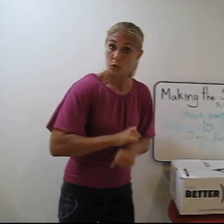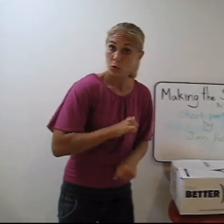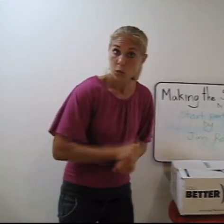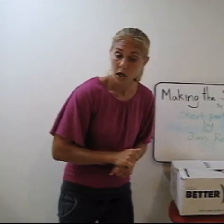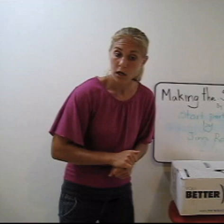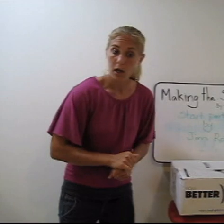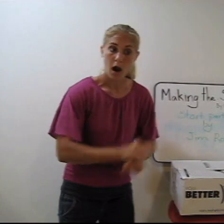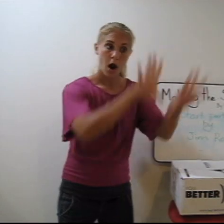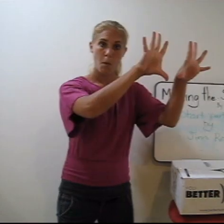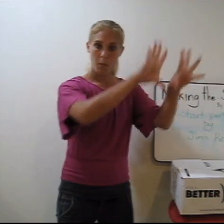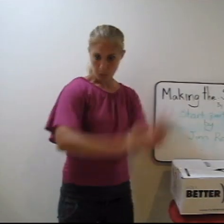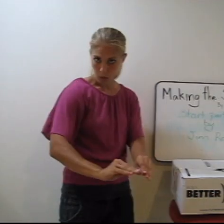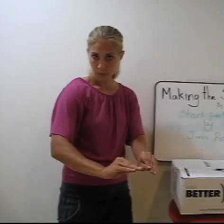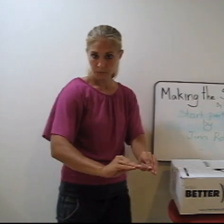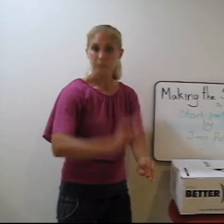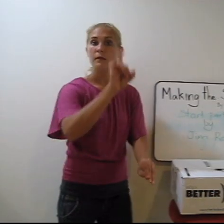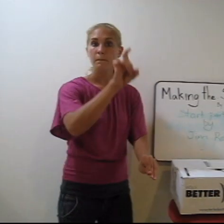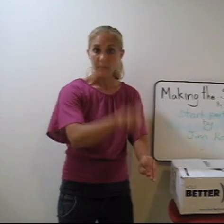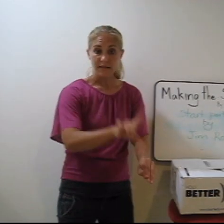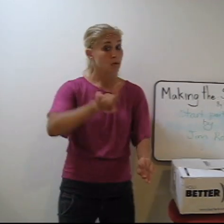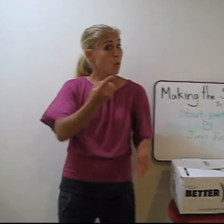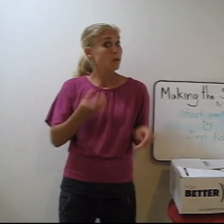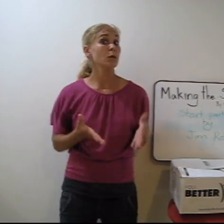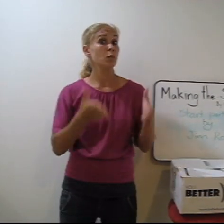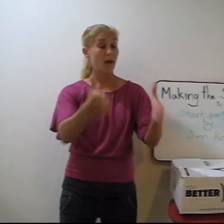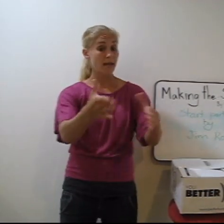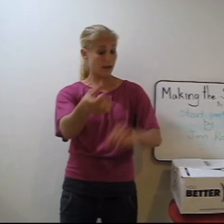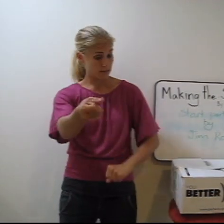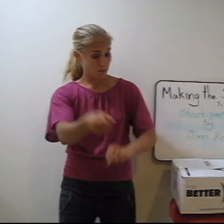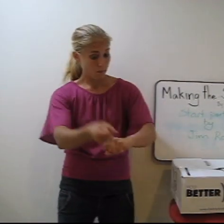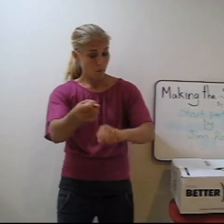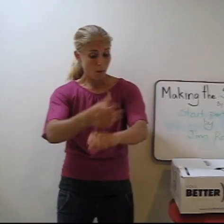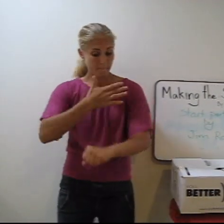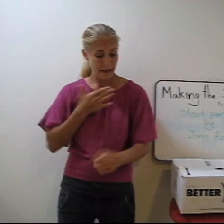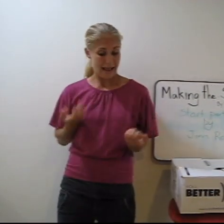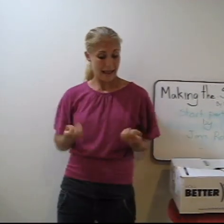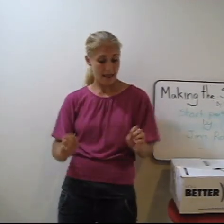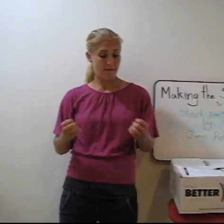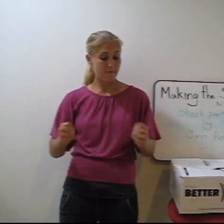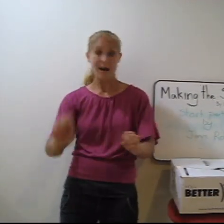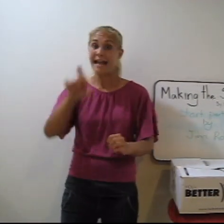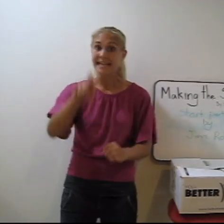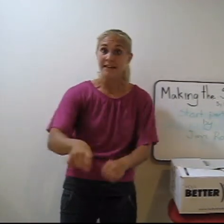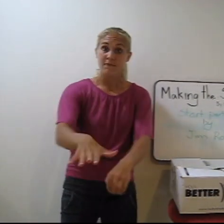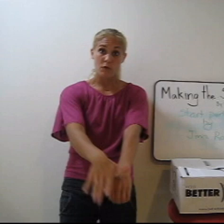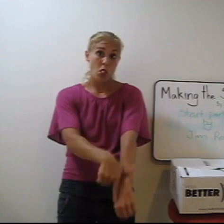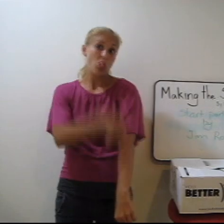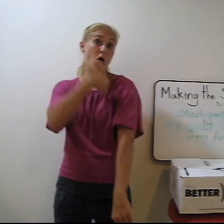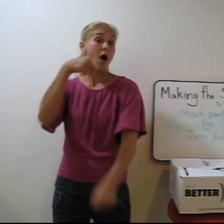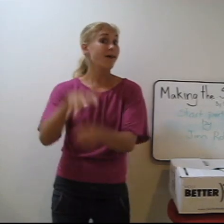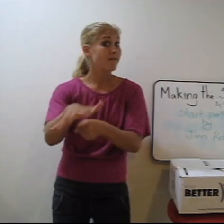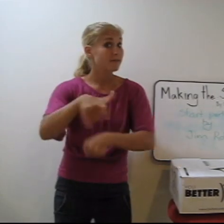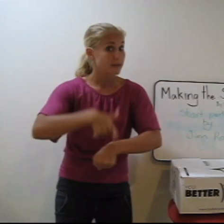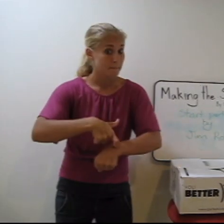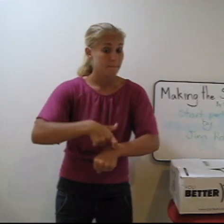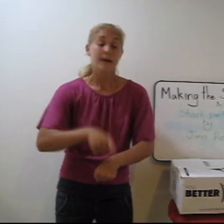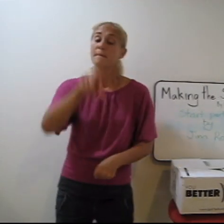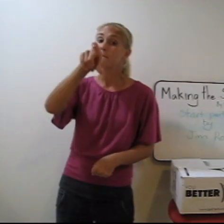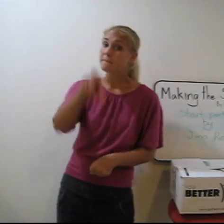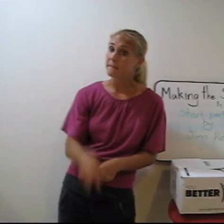it down. The only way you'll be able to sustain the effort you need over a long enough period of time is if you also maintain the rest of